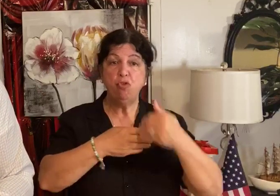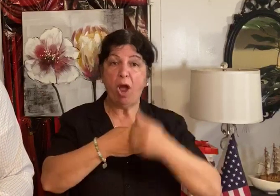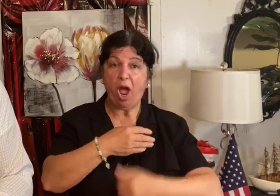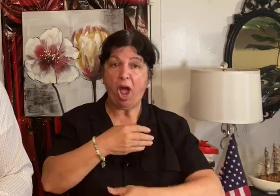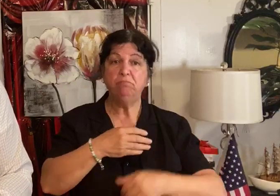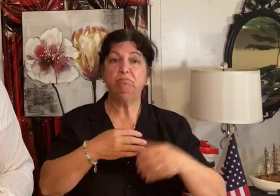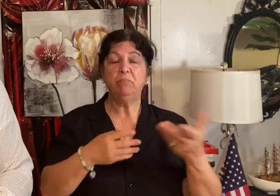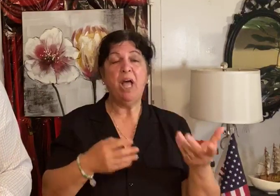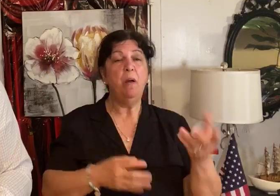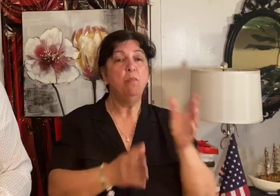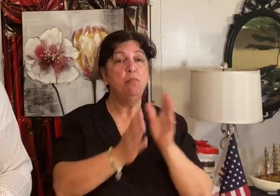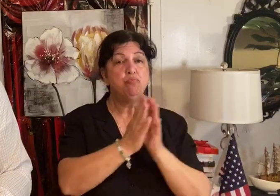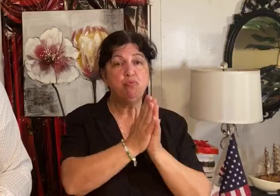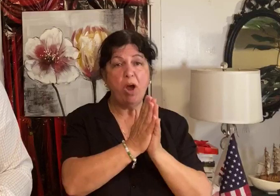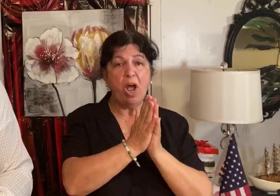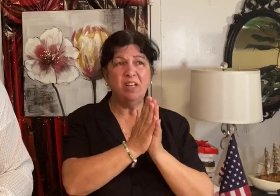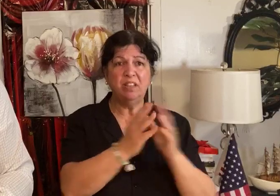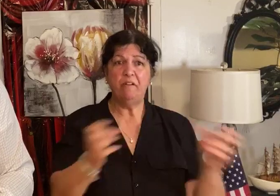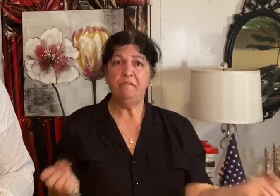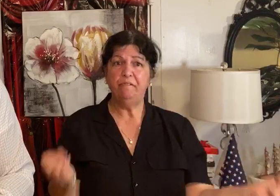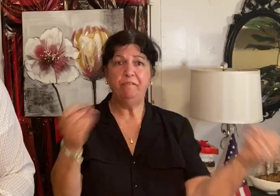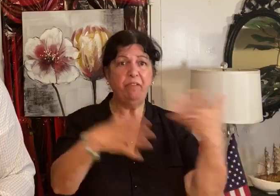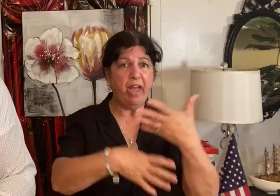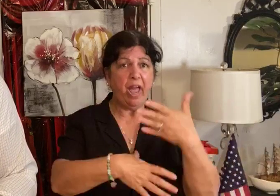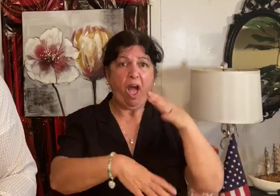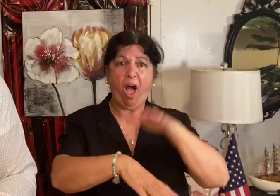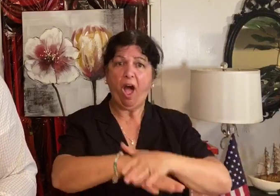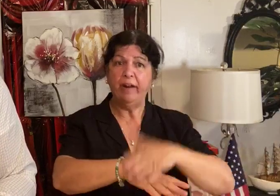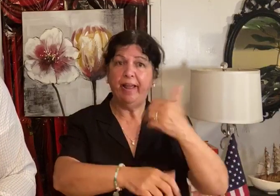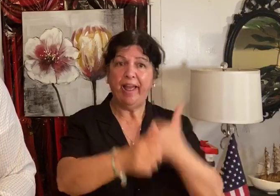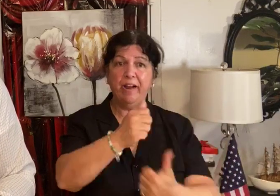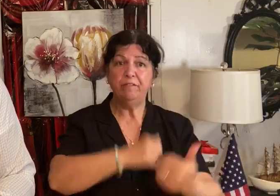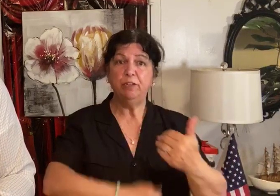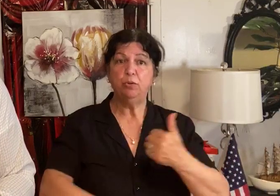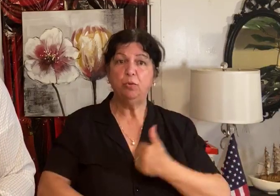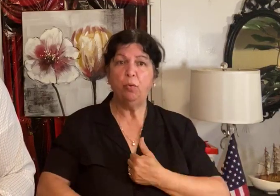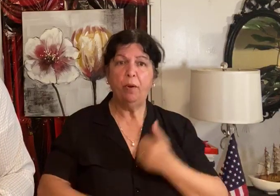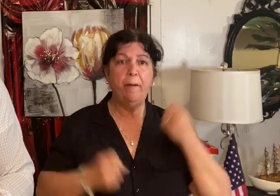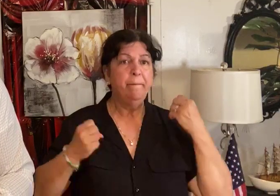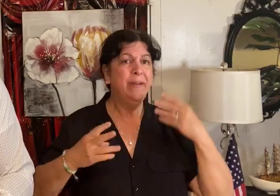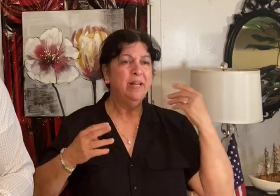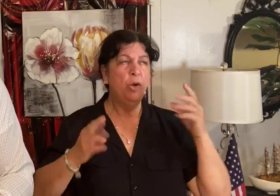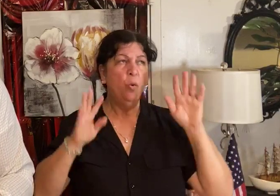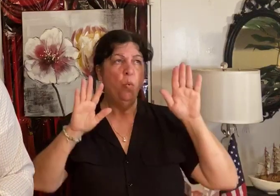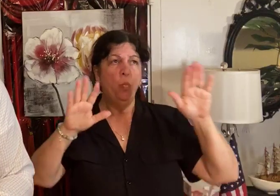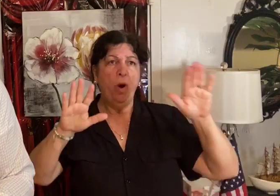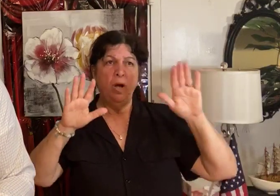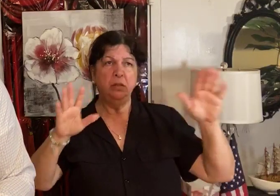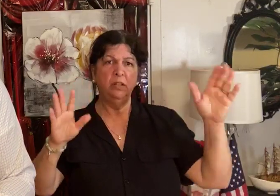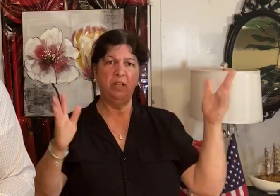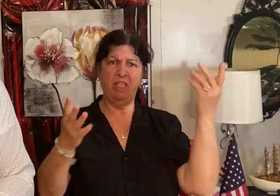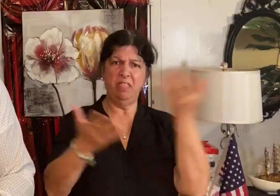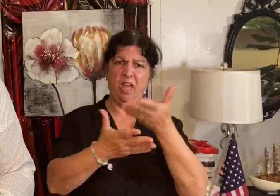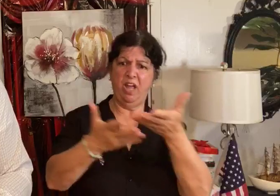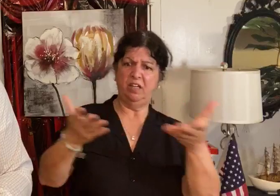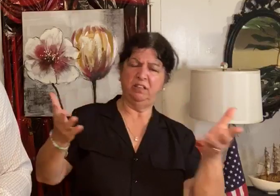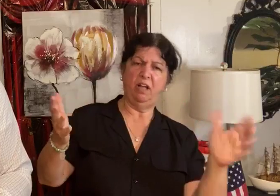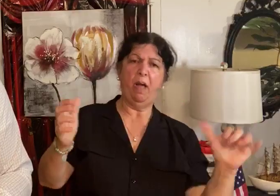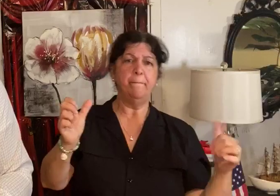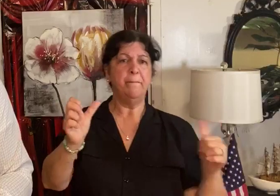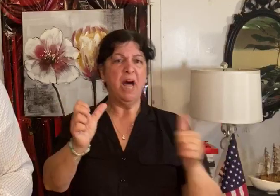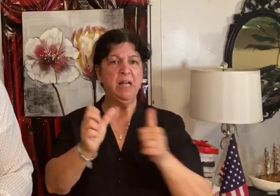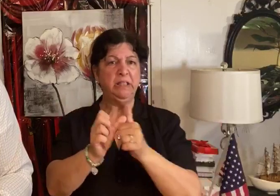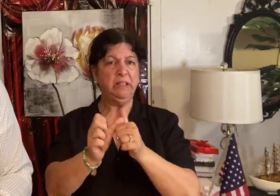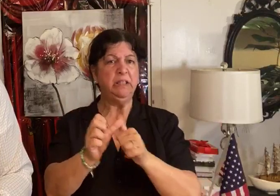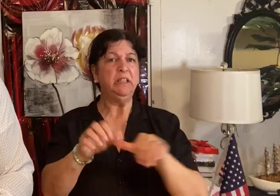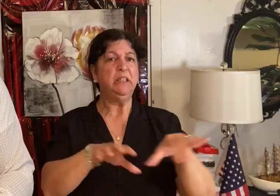in prayers. And fear came upon every soul, and many wonders and signs were done by the apostles. And all